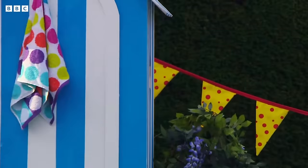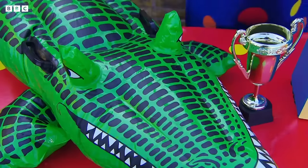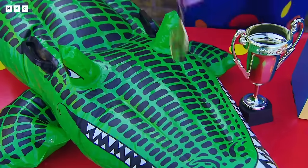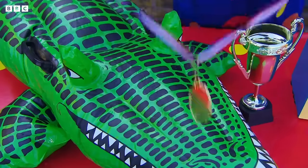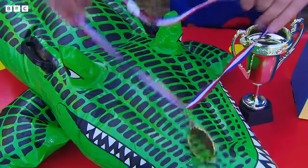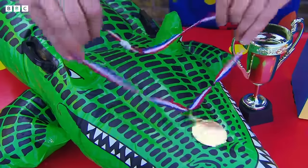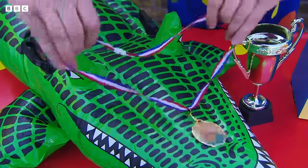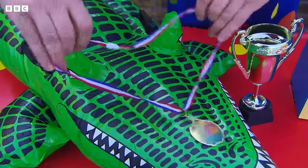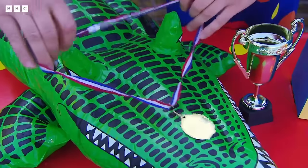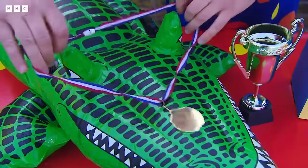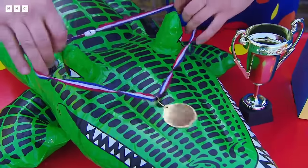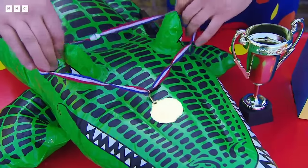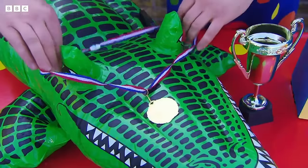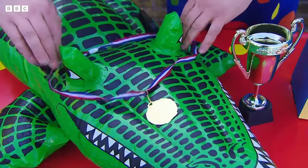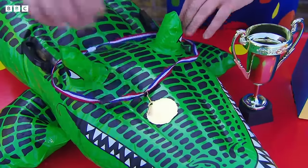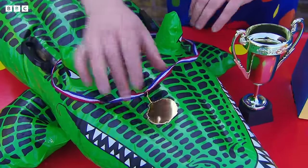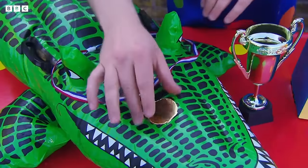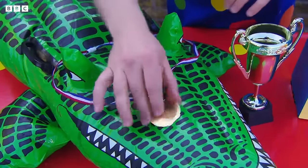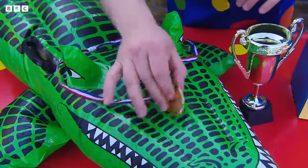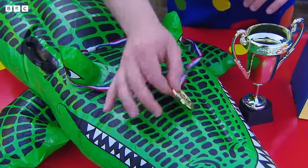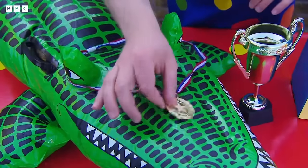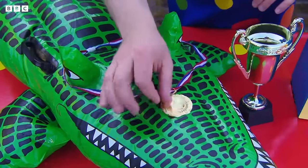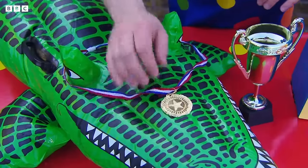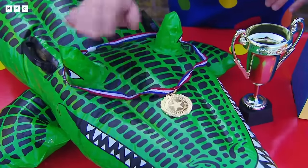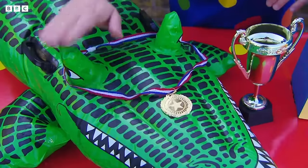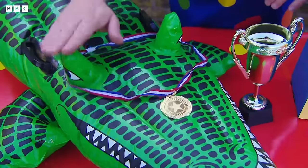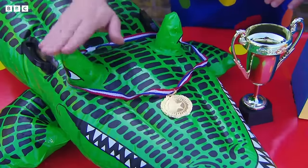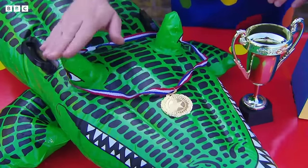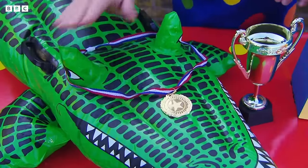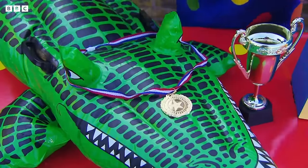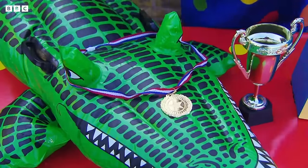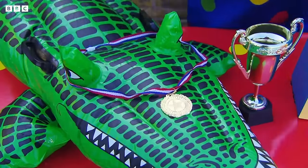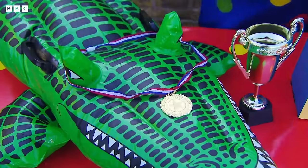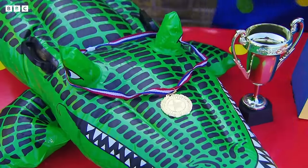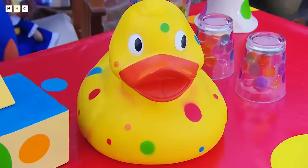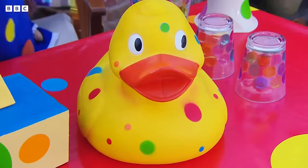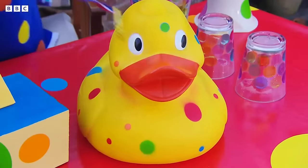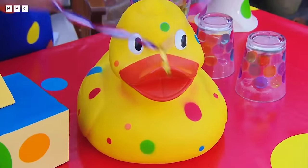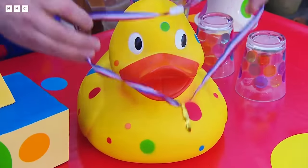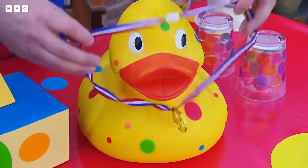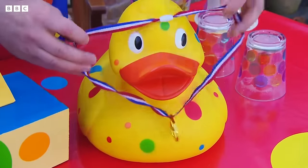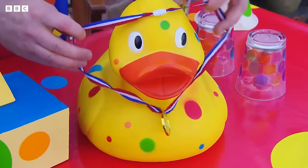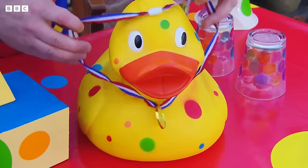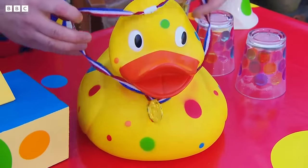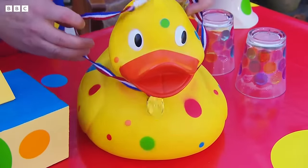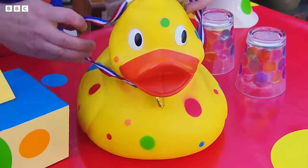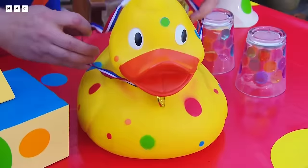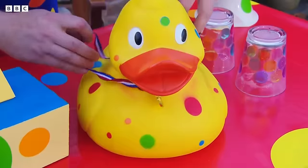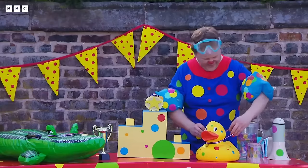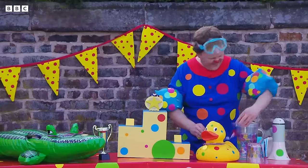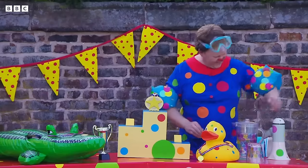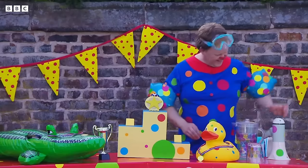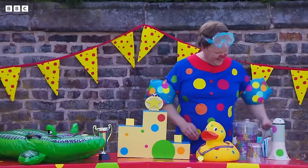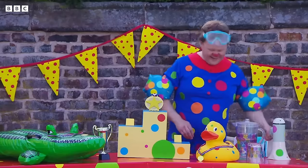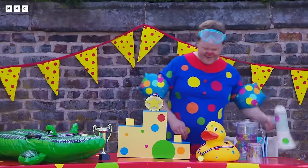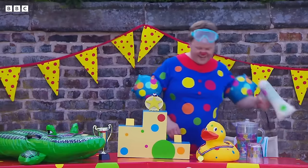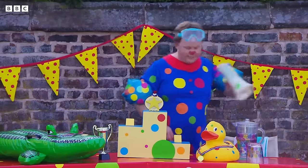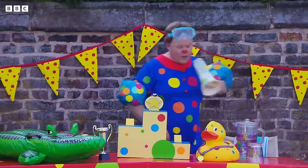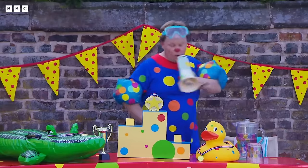Hooray! A medal for Crocodile. Well done. And one for you.